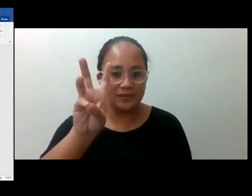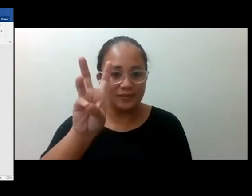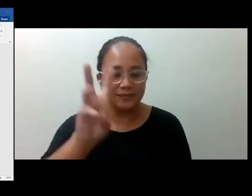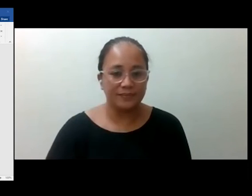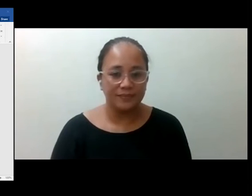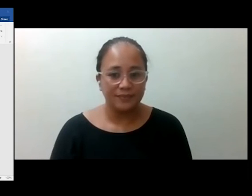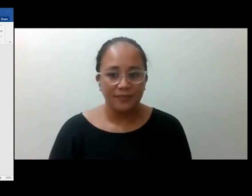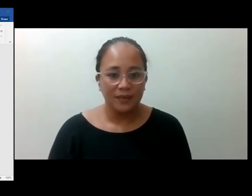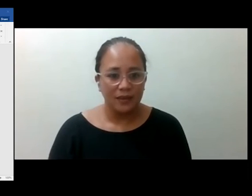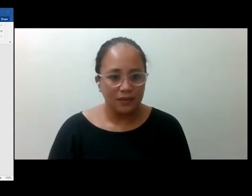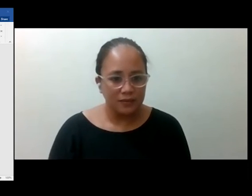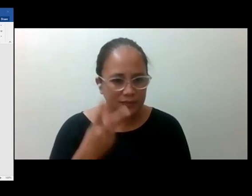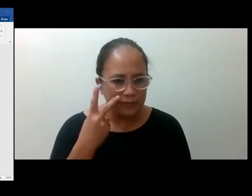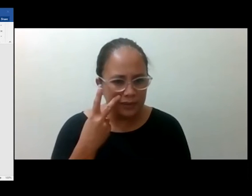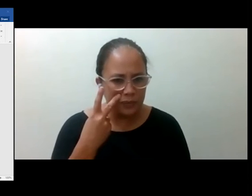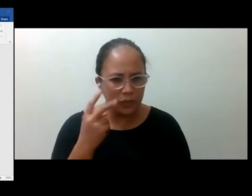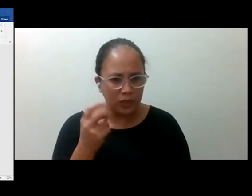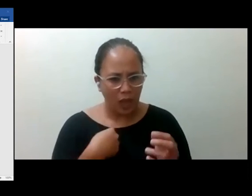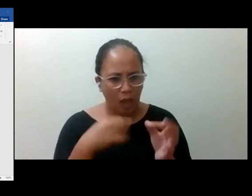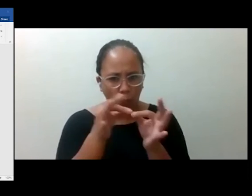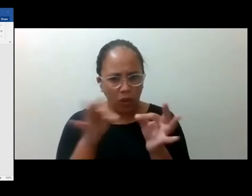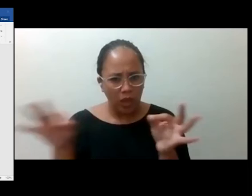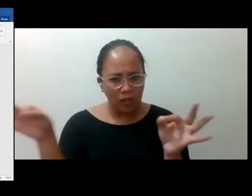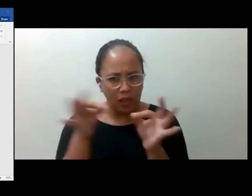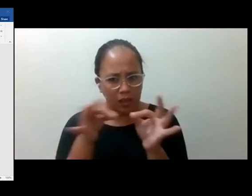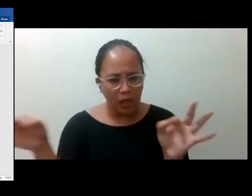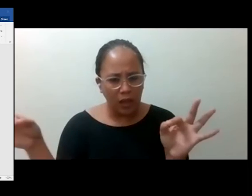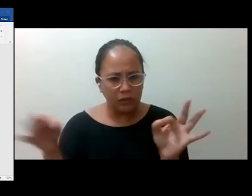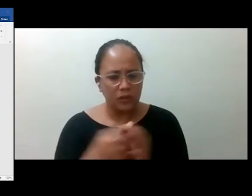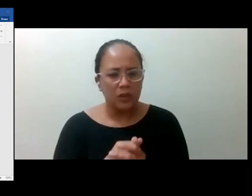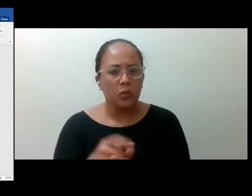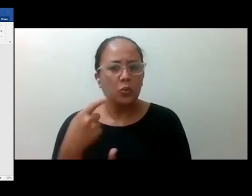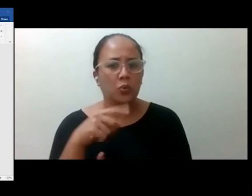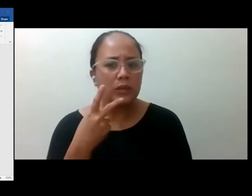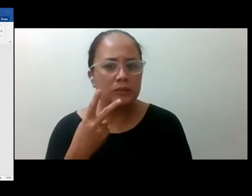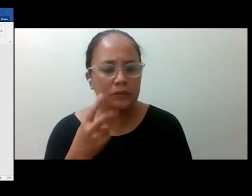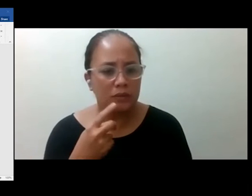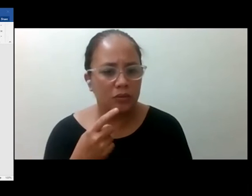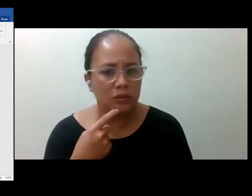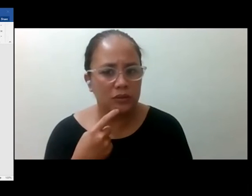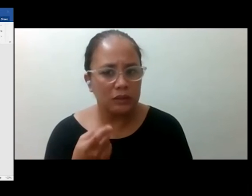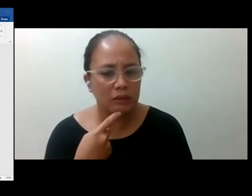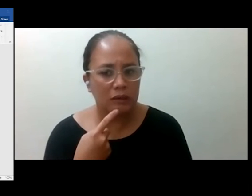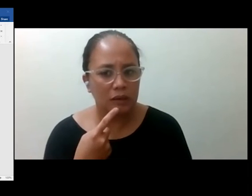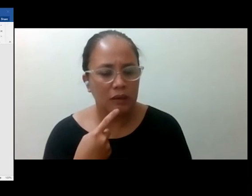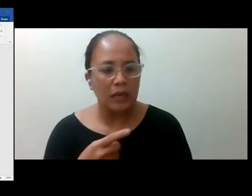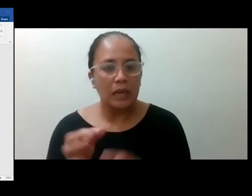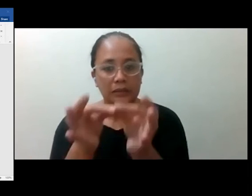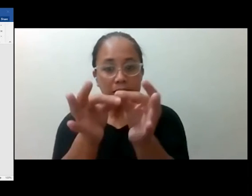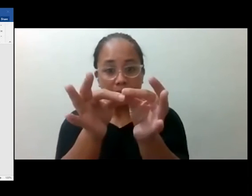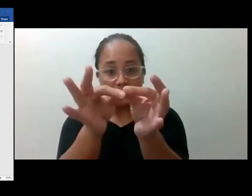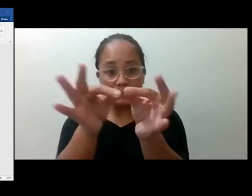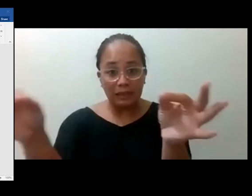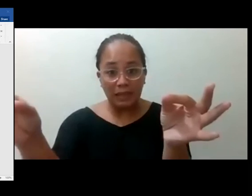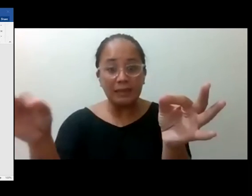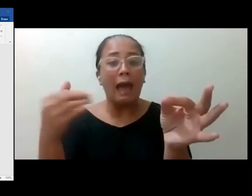Okay, the way we analyzed this in Vietnam was we said that the sentence has a subject and a